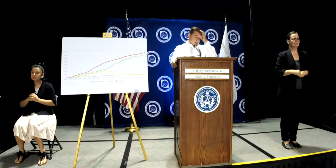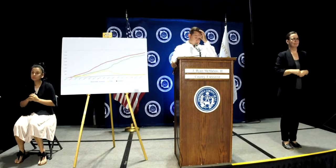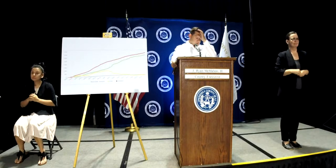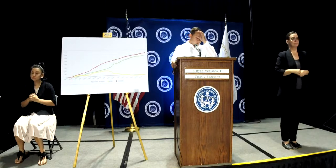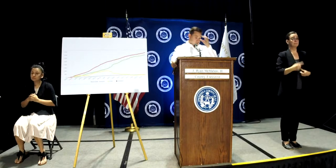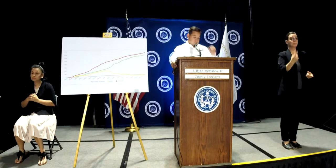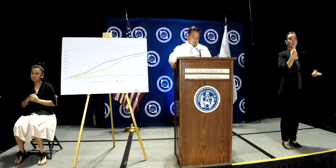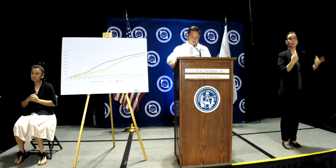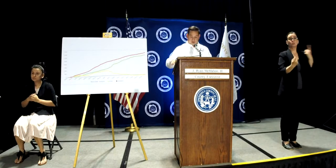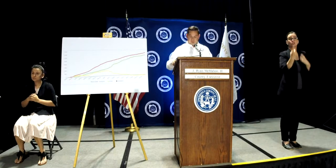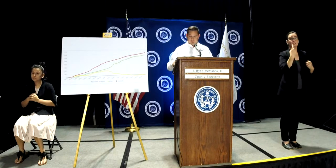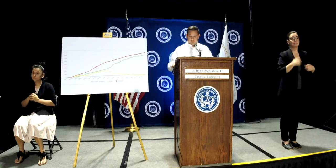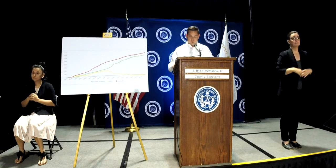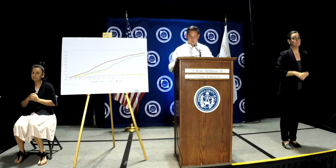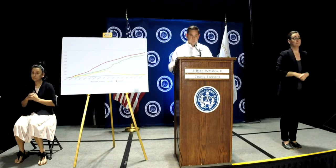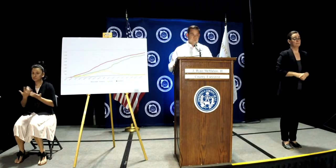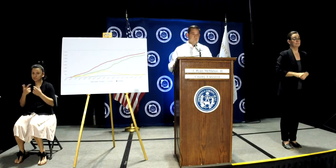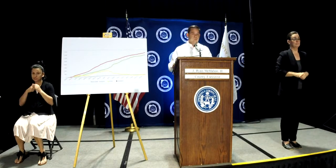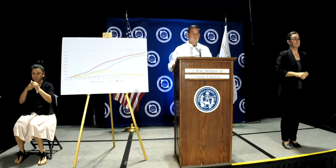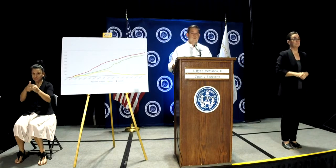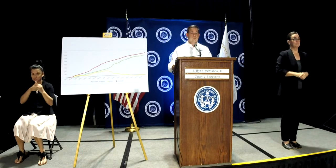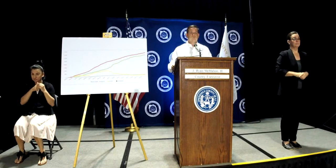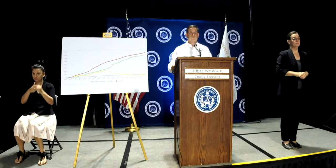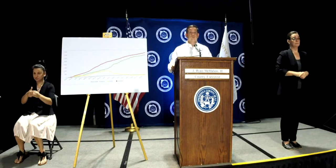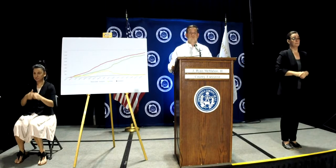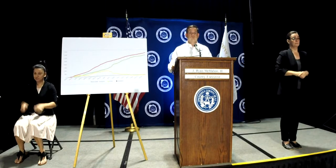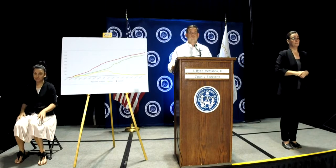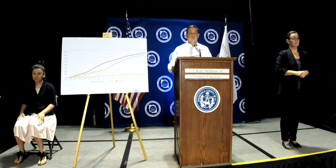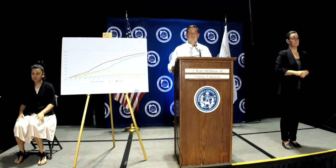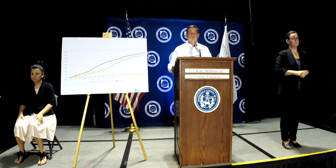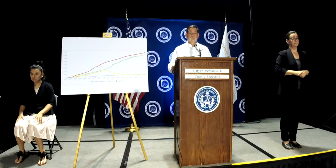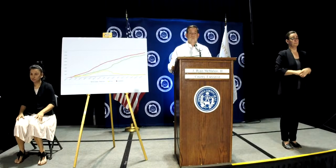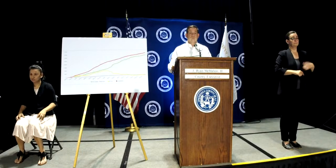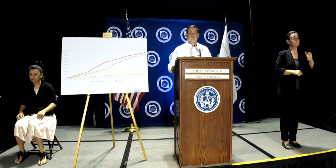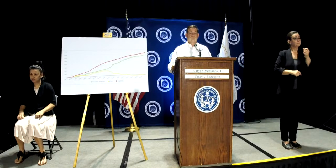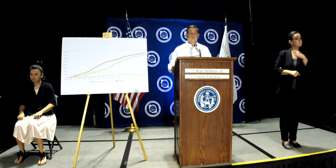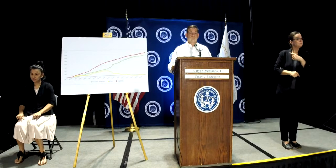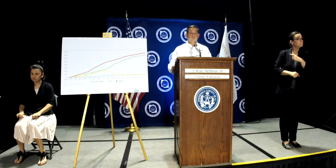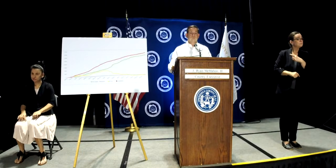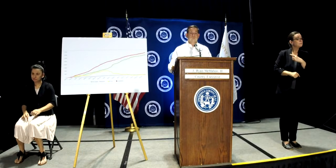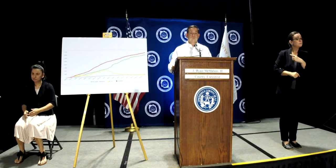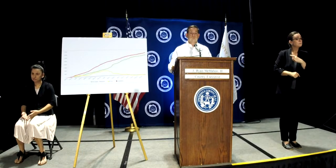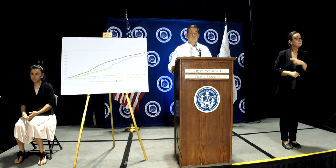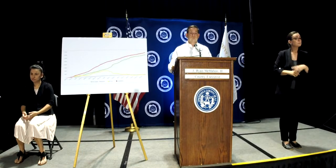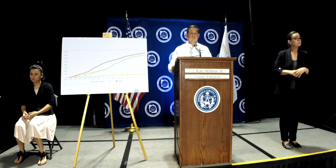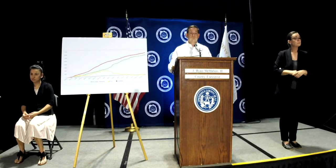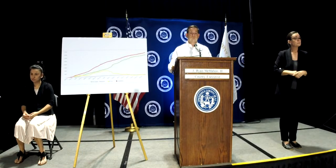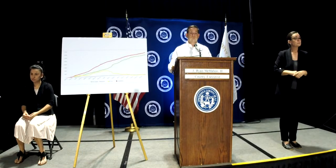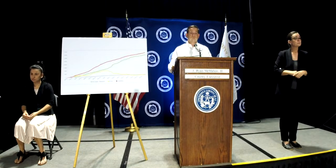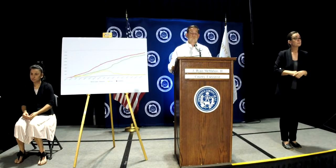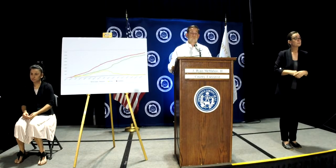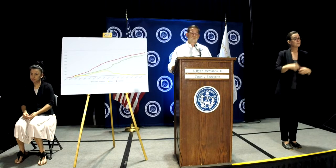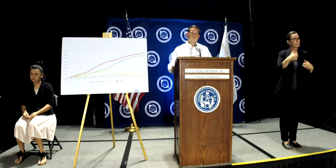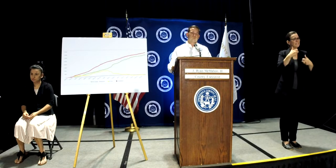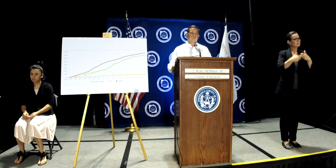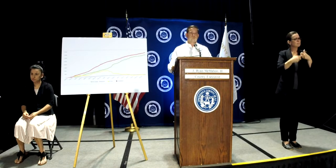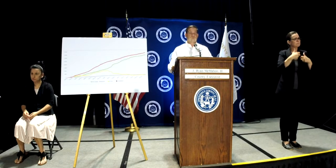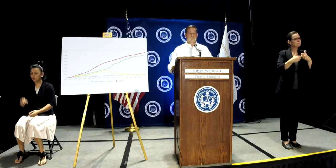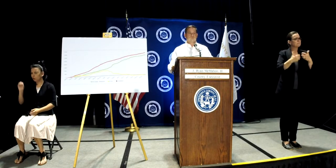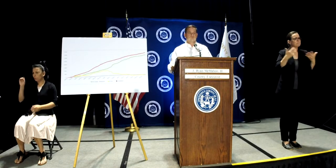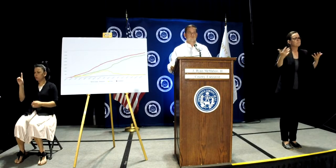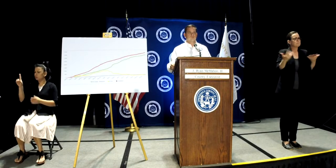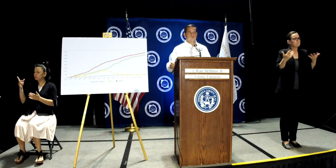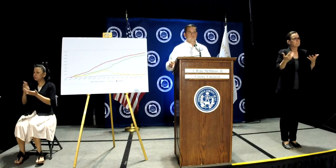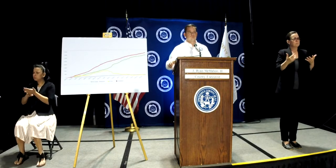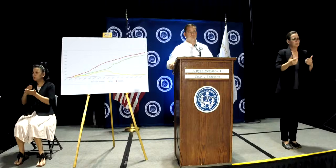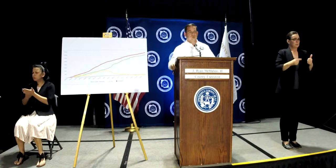on the data or off topics. Just on what you said, is the problem directly related to COVID, that overdoses got worse,